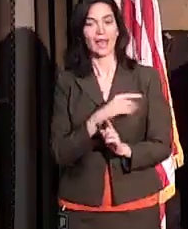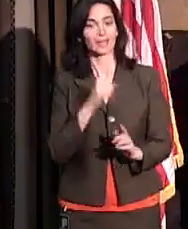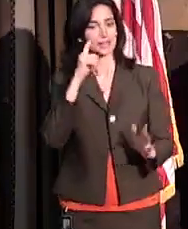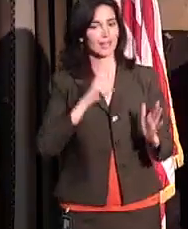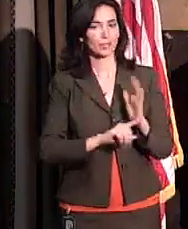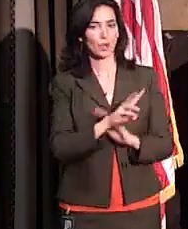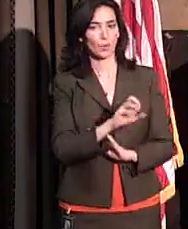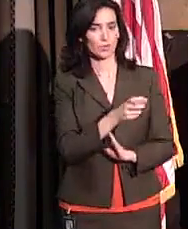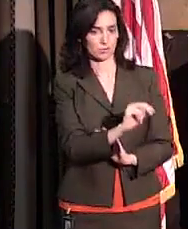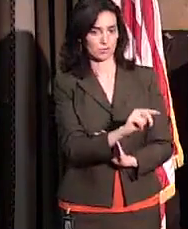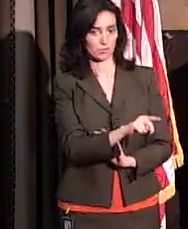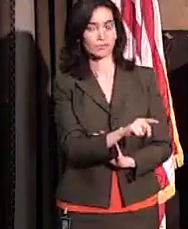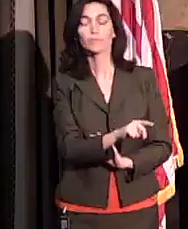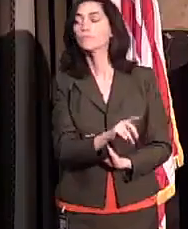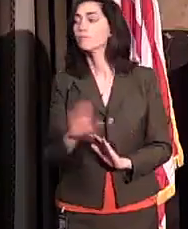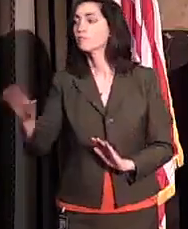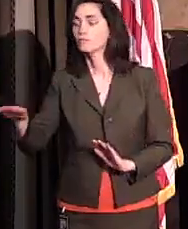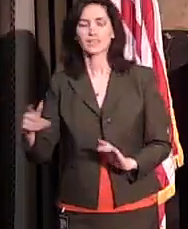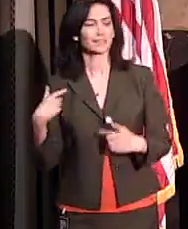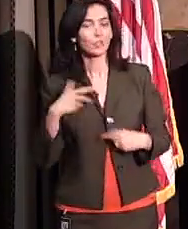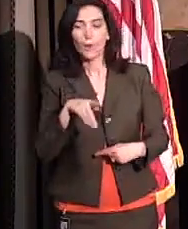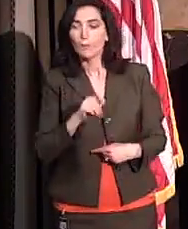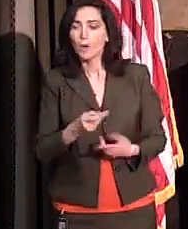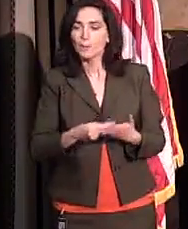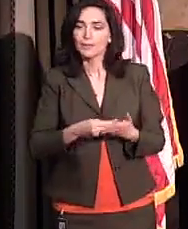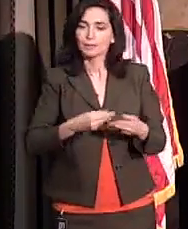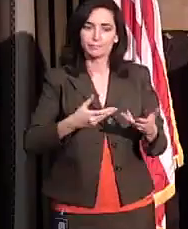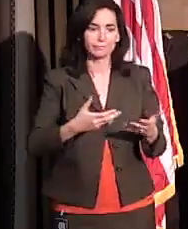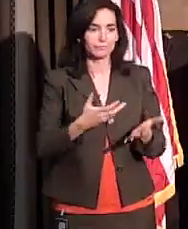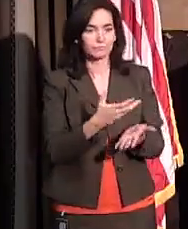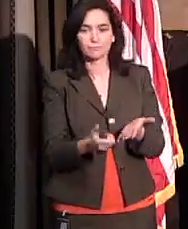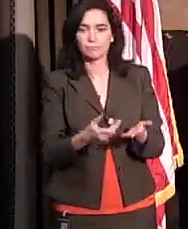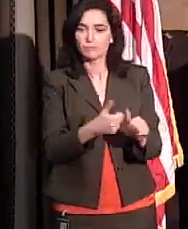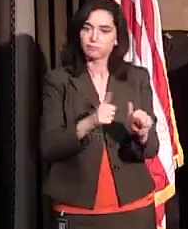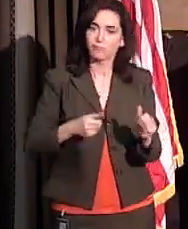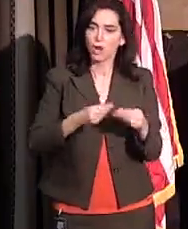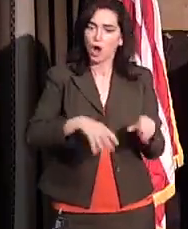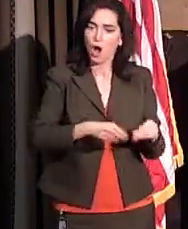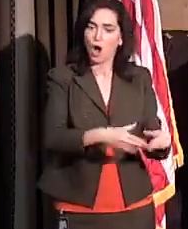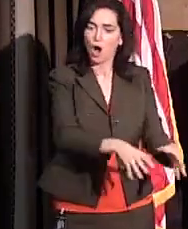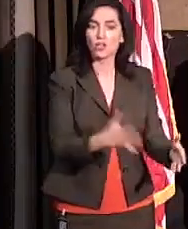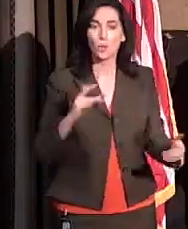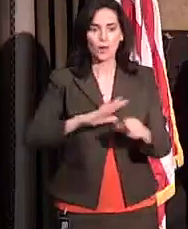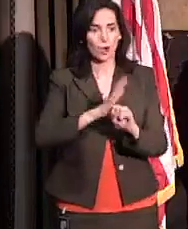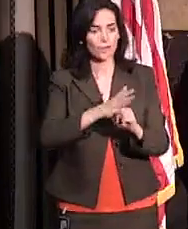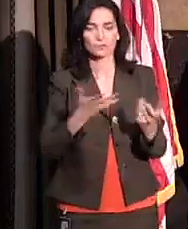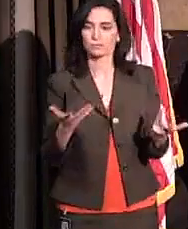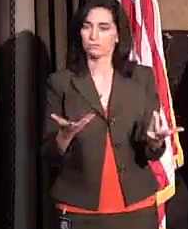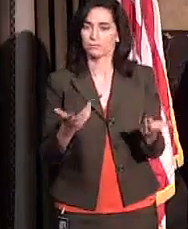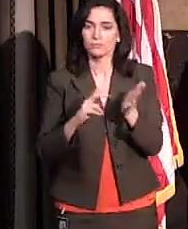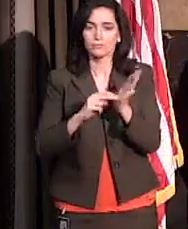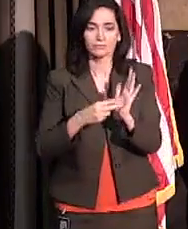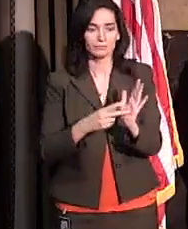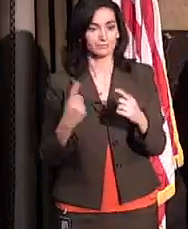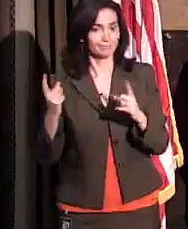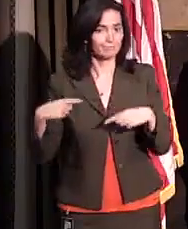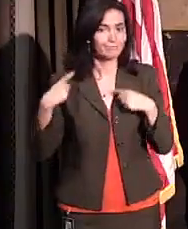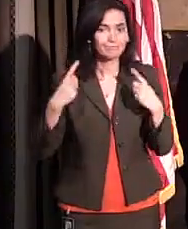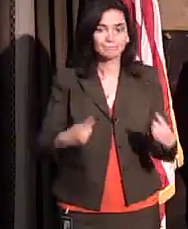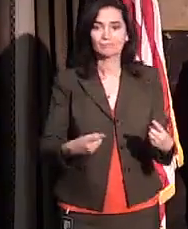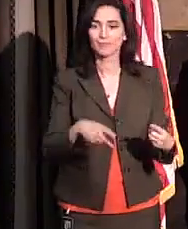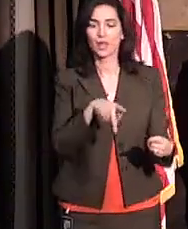ports recover from loss of revenue due to the pandemic, which has restricted the ability of public